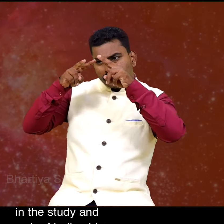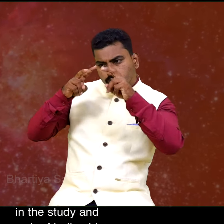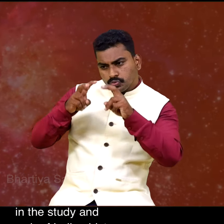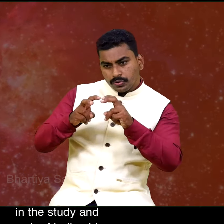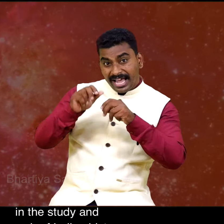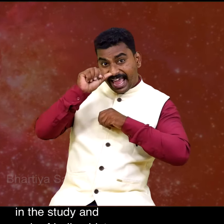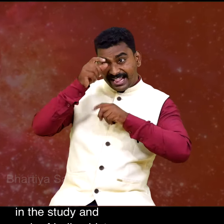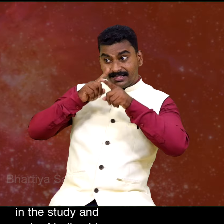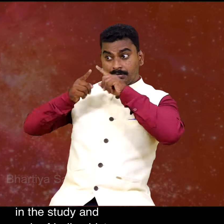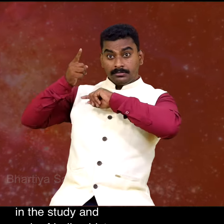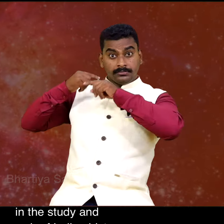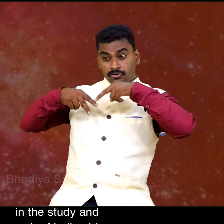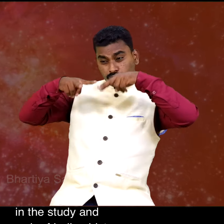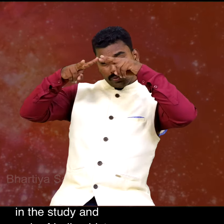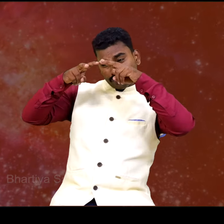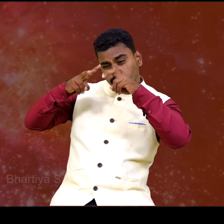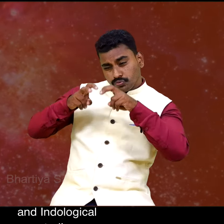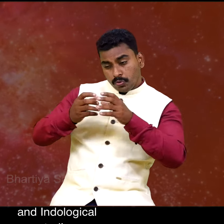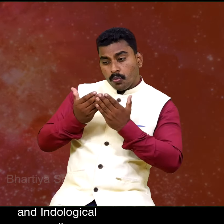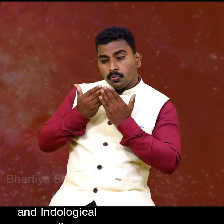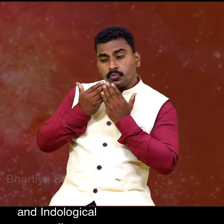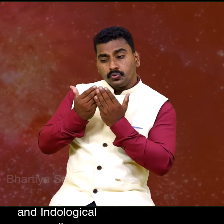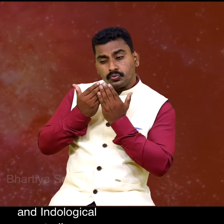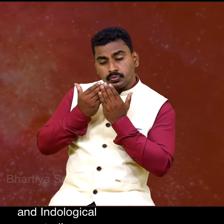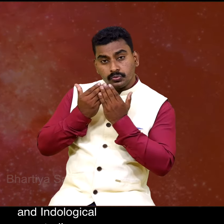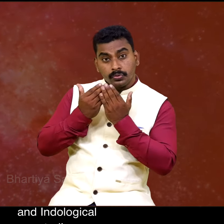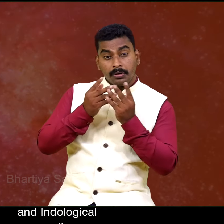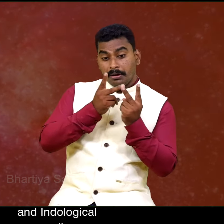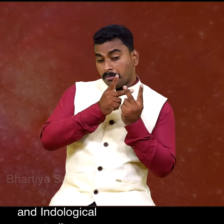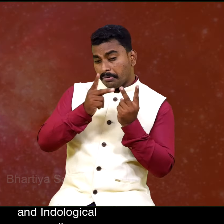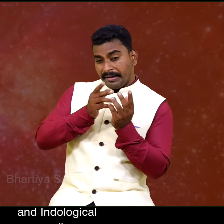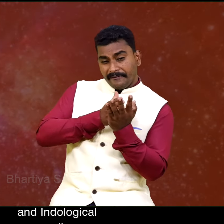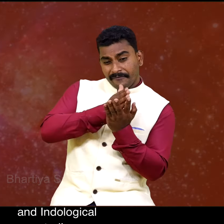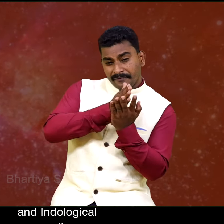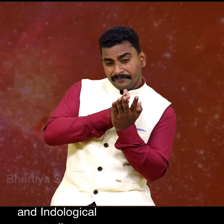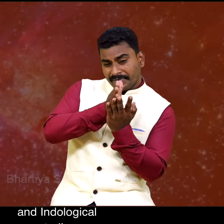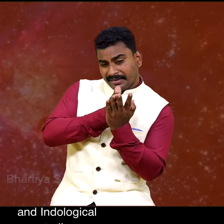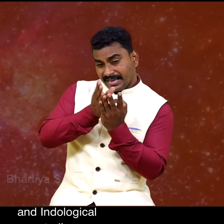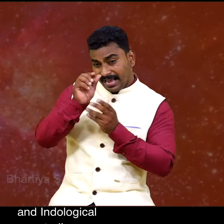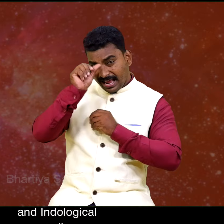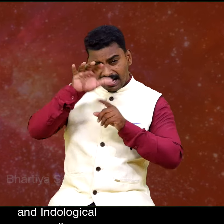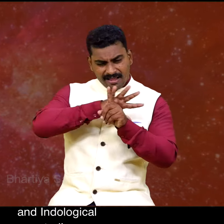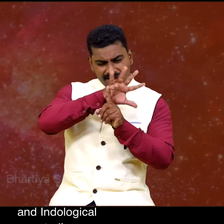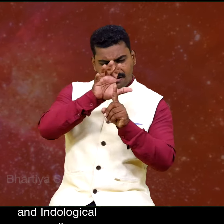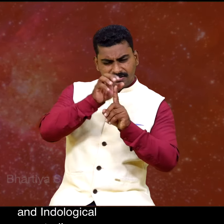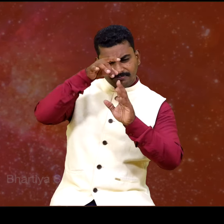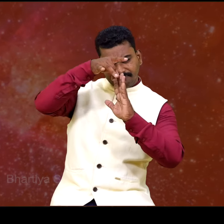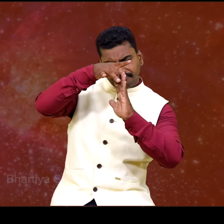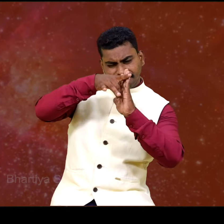of Indian history and in other fields of Indological studies, in